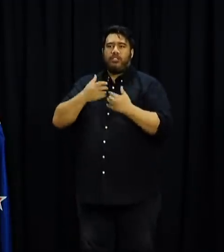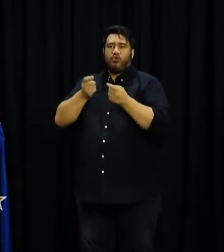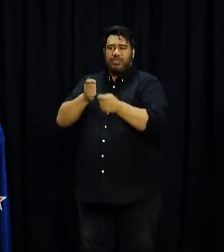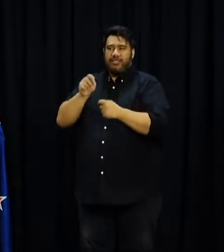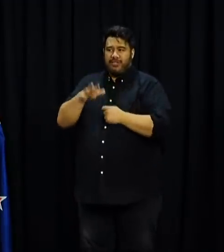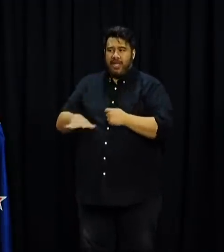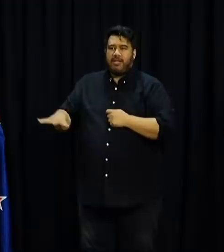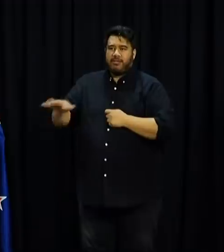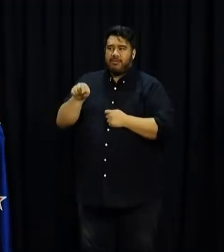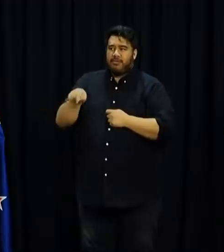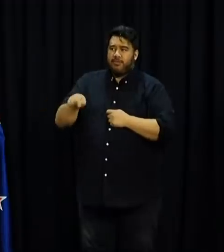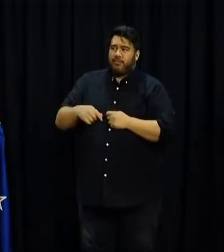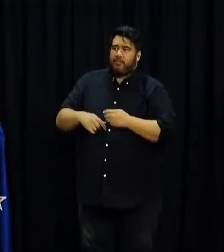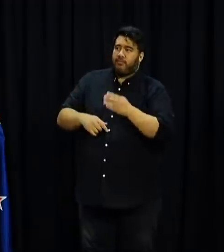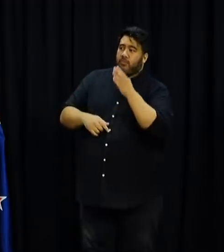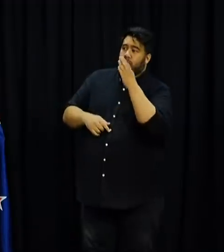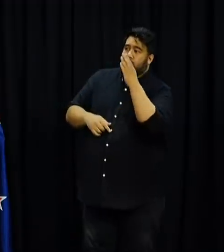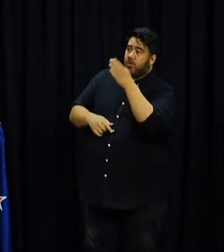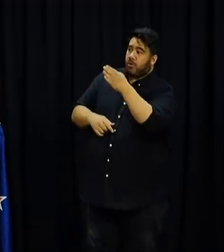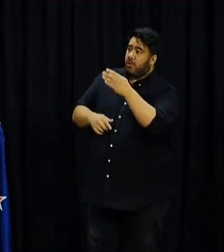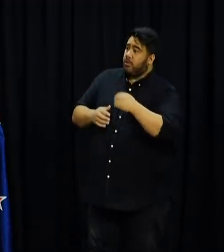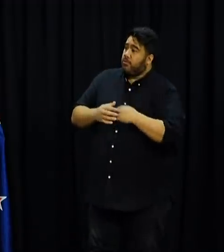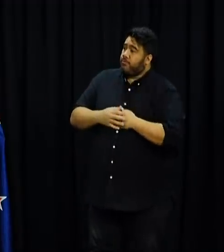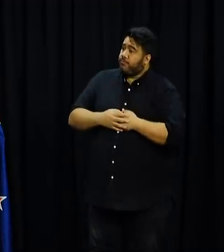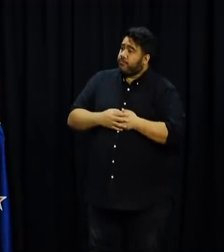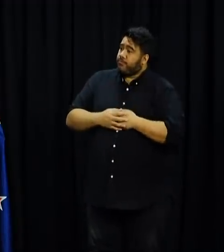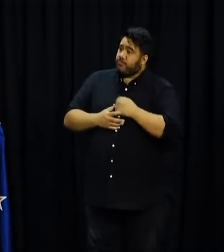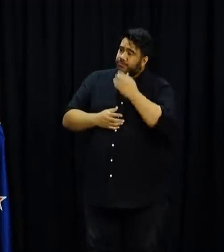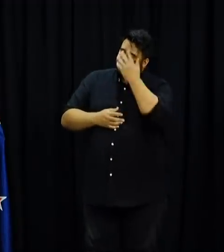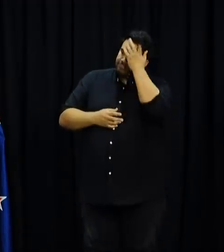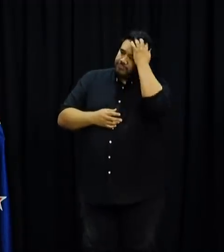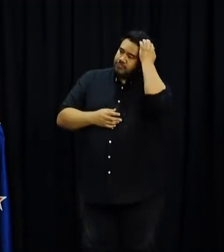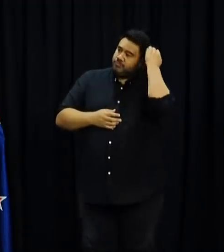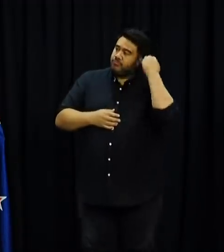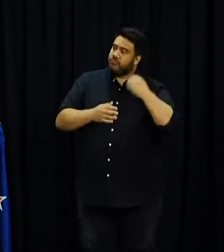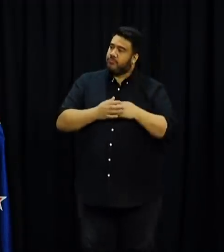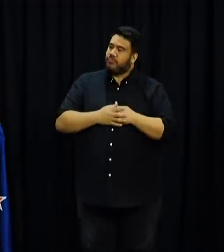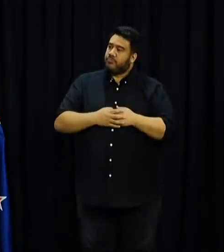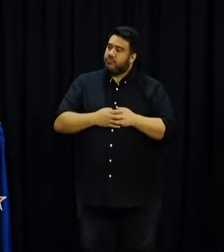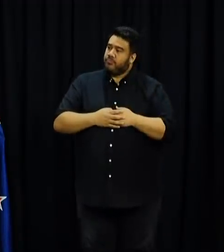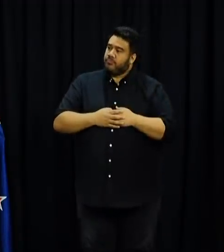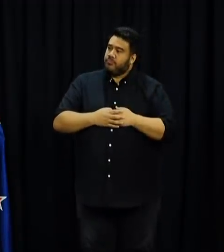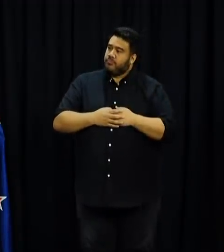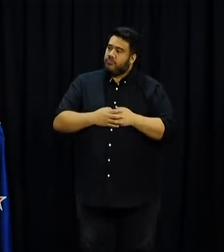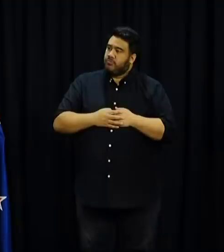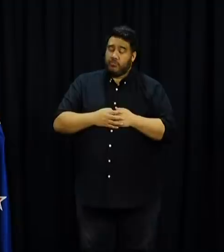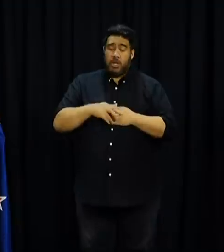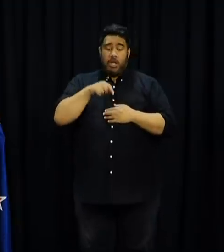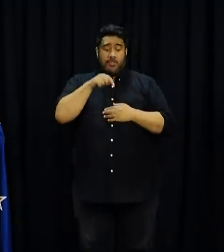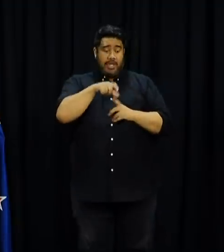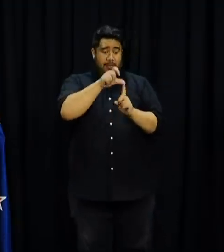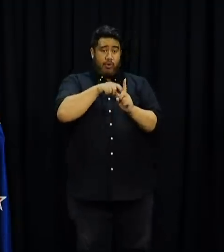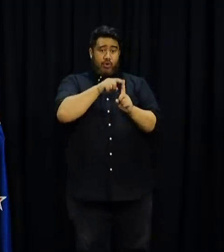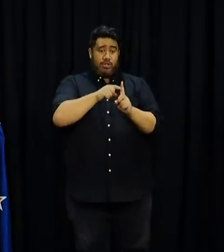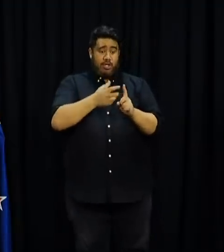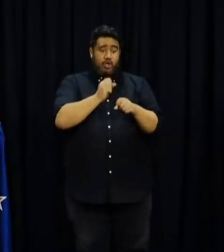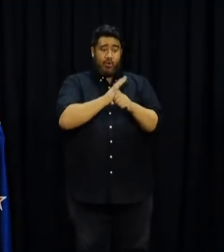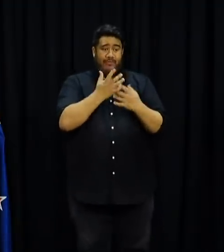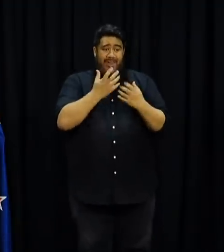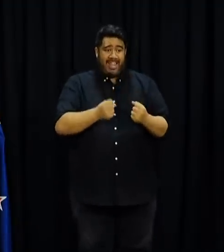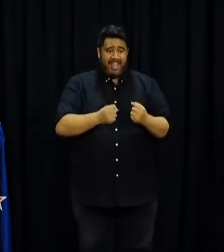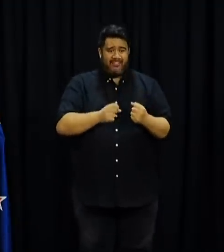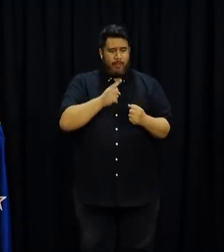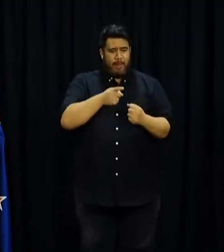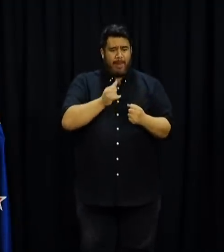Why aren't you releasing details of the locations involved in other places such as supermarkets, malls, where these individuals may have been? I'll leave that to Dr.